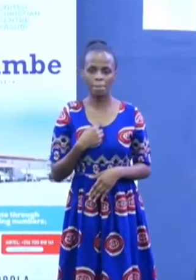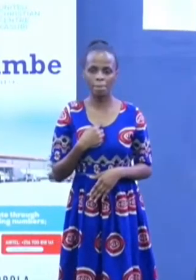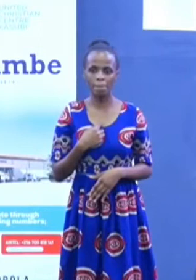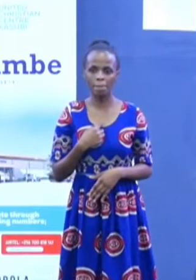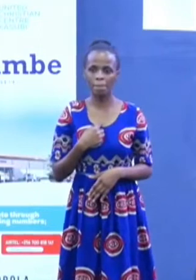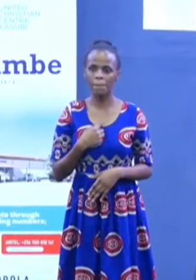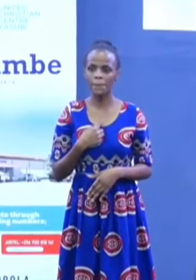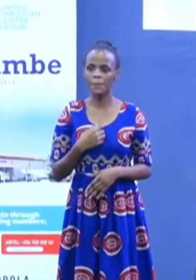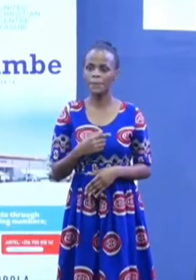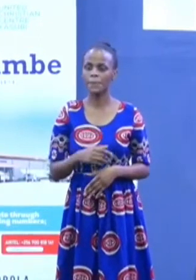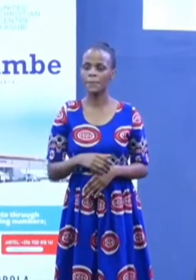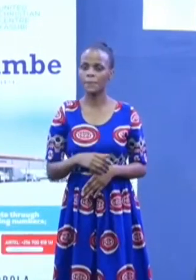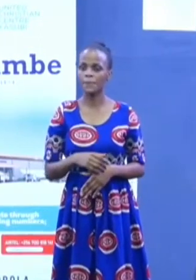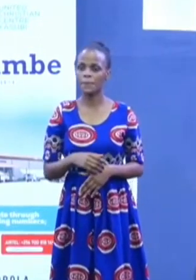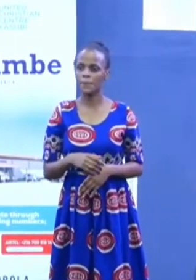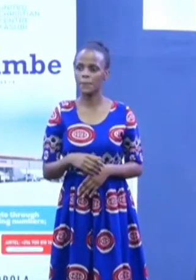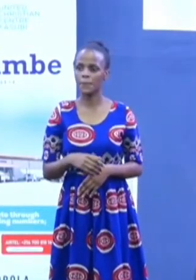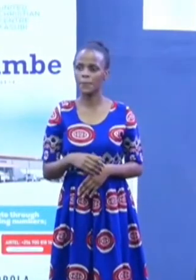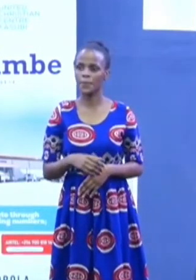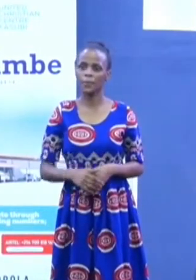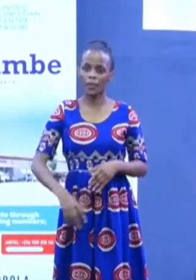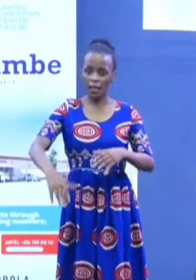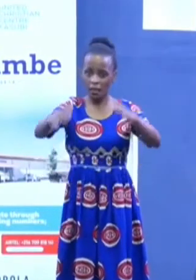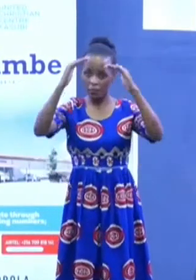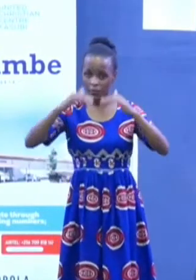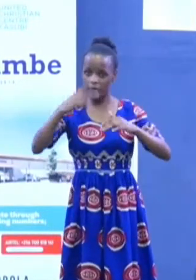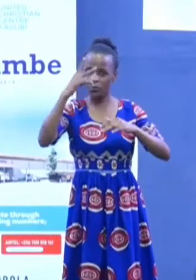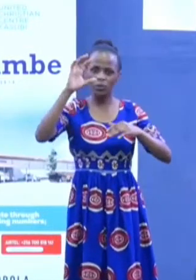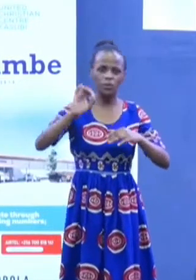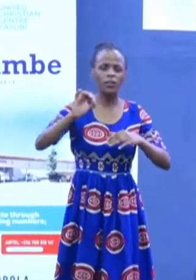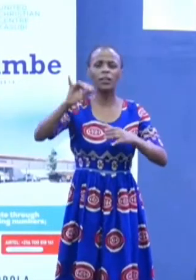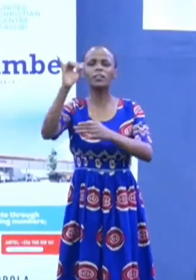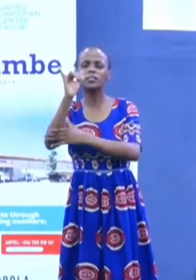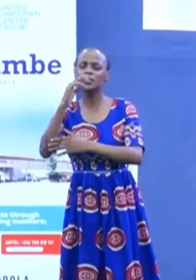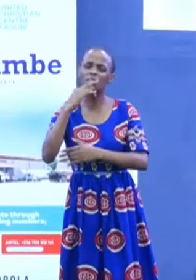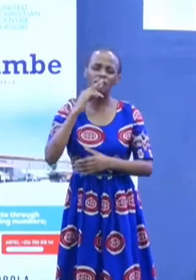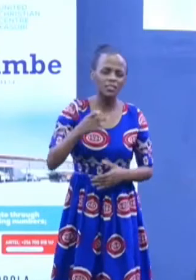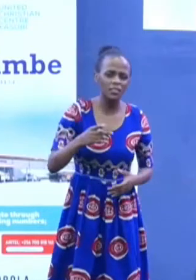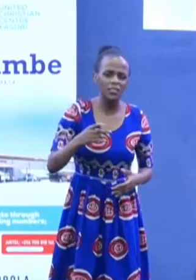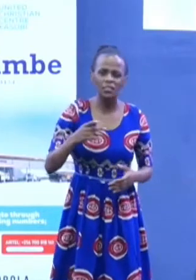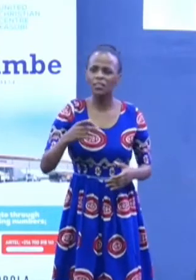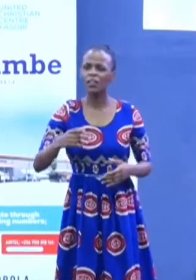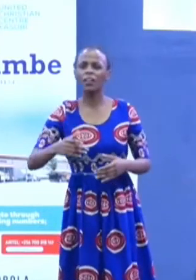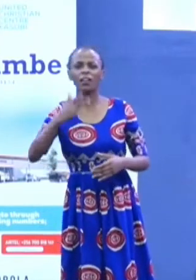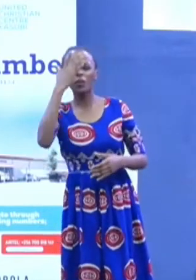of my game, that your soul may bless me. Olwabiri, Isaka n'agamba omwana we nti, kiki